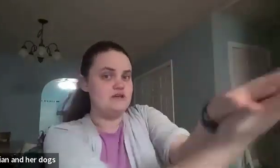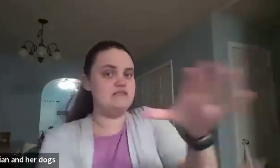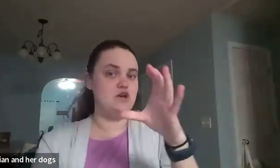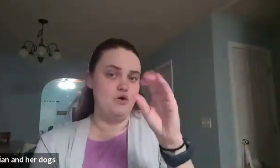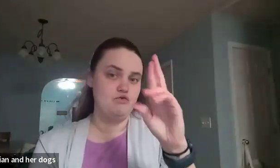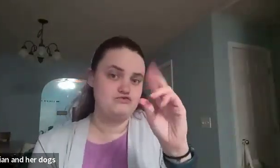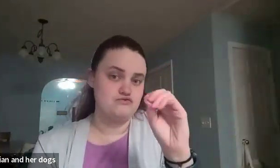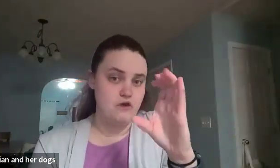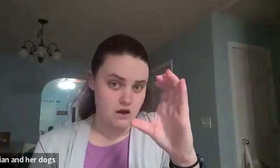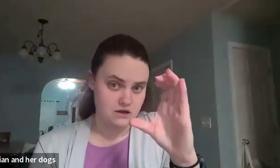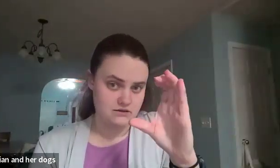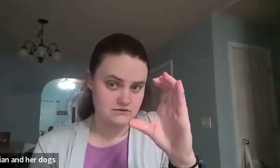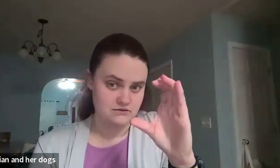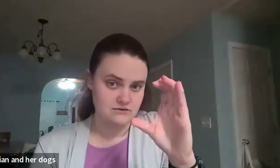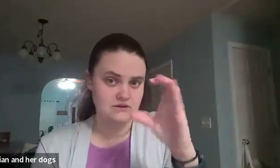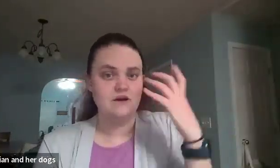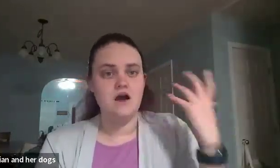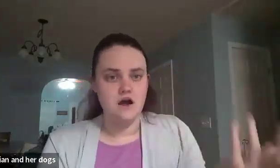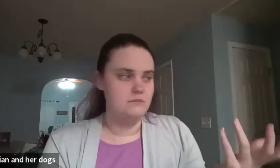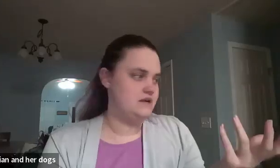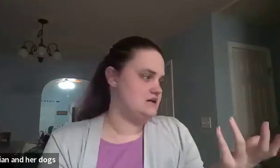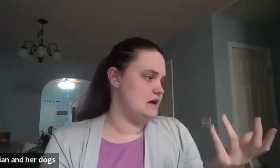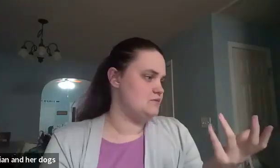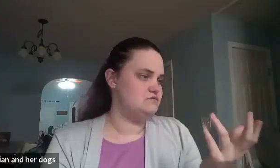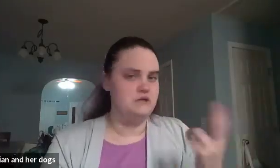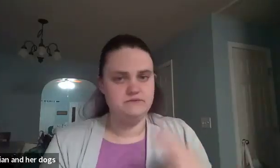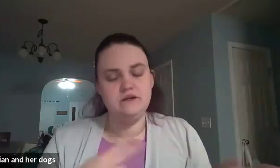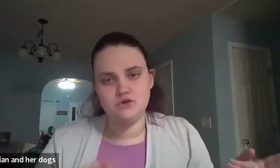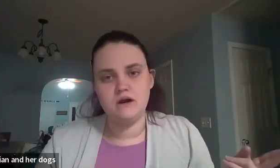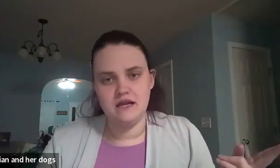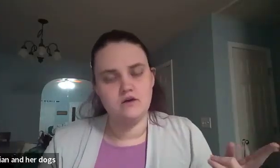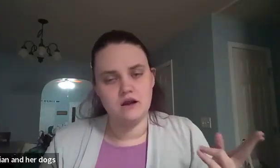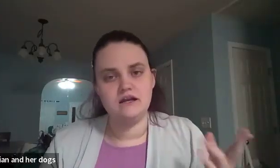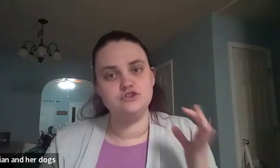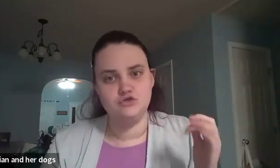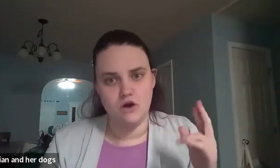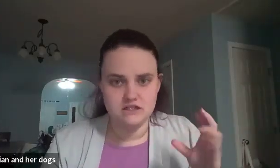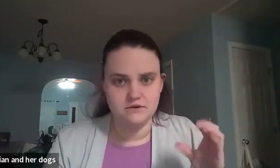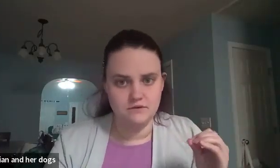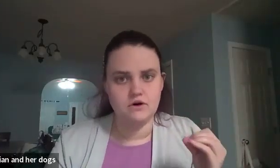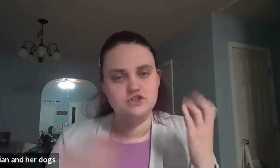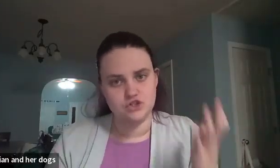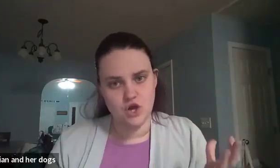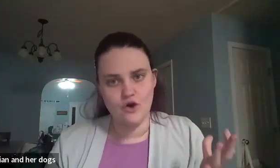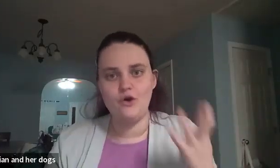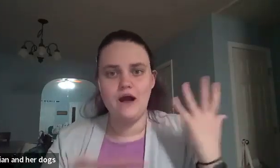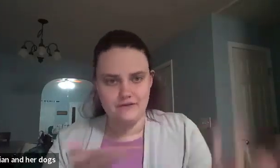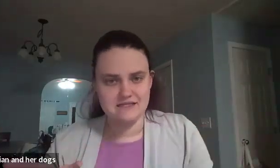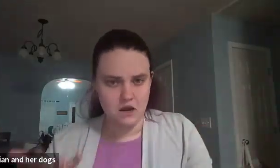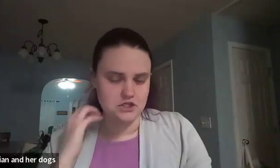this and then go croc. Because that one's we shorthand crocodile to crocs before, so that's how I